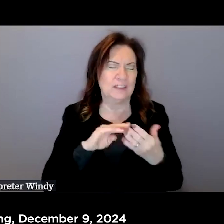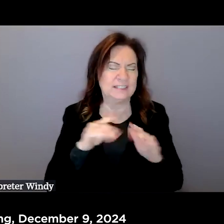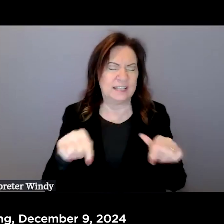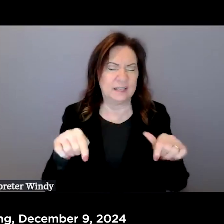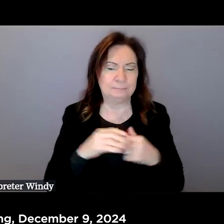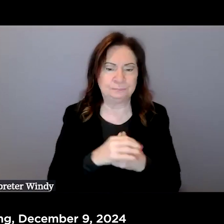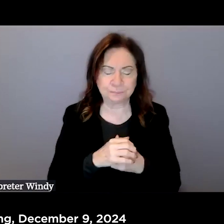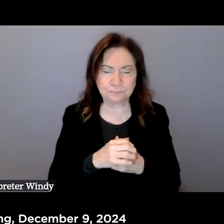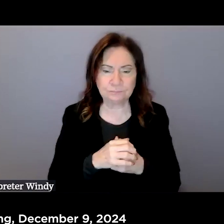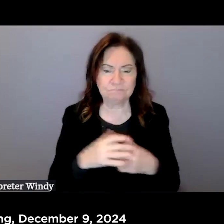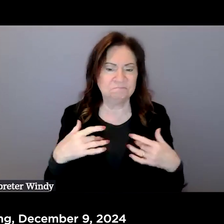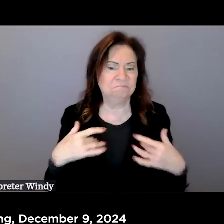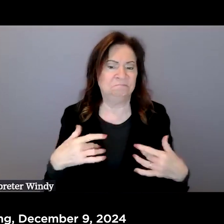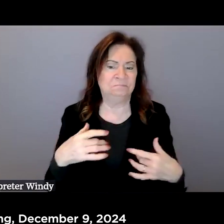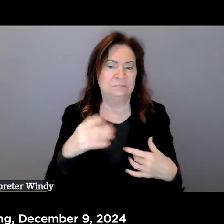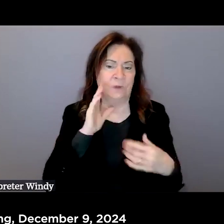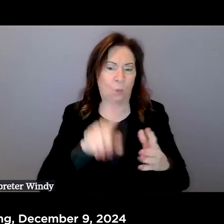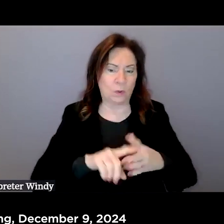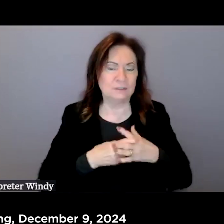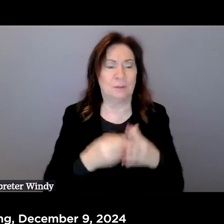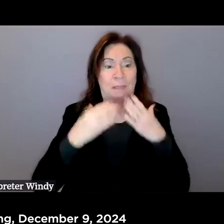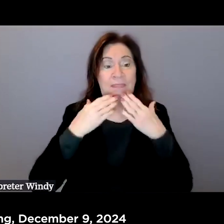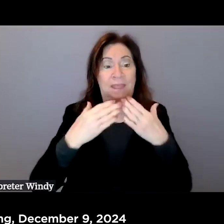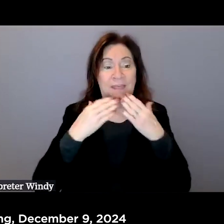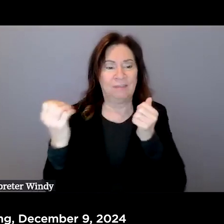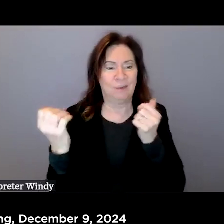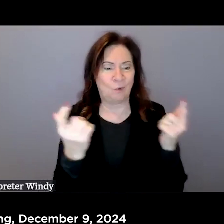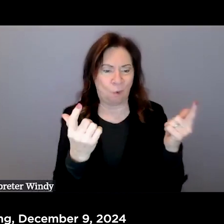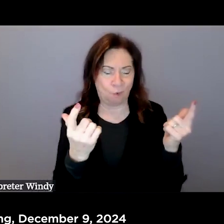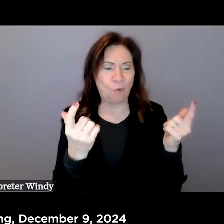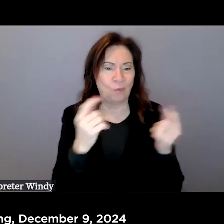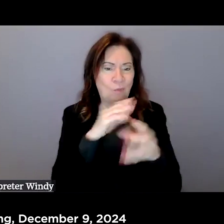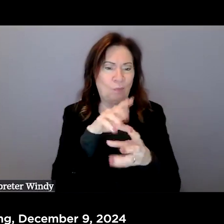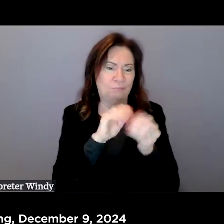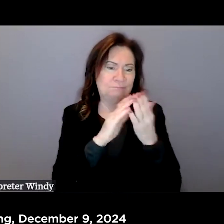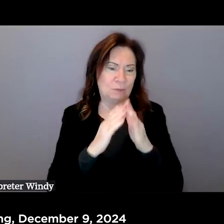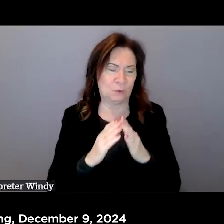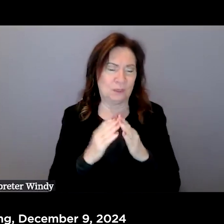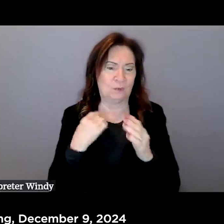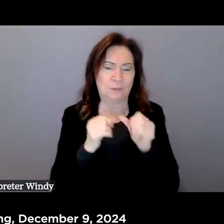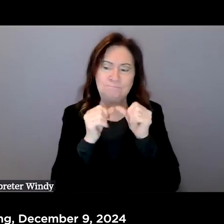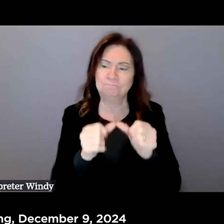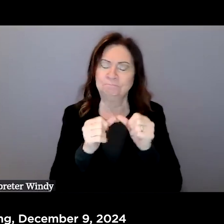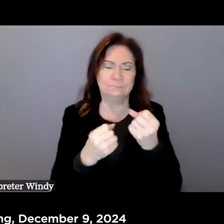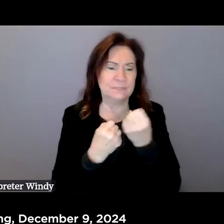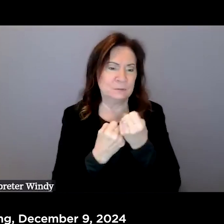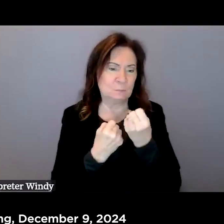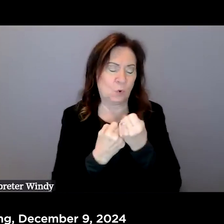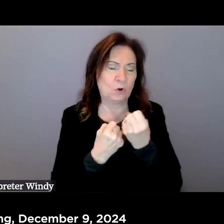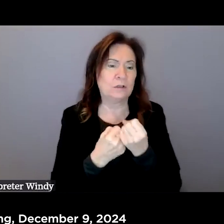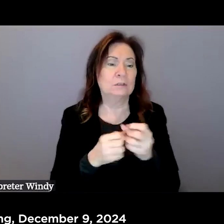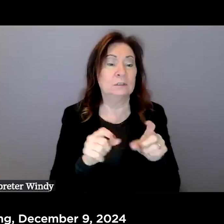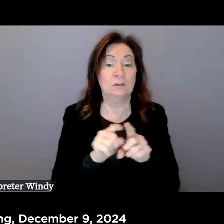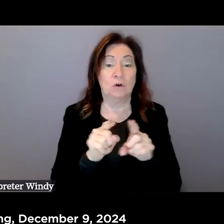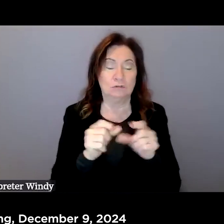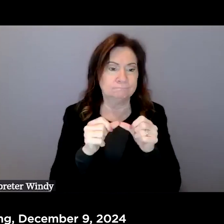As usual, I want to start by thanking everyone in the community for your continued support and your ongoing